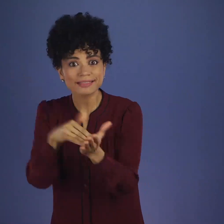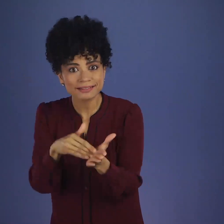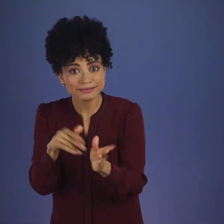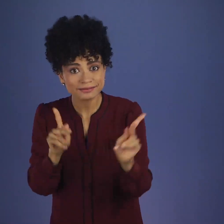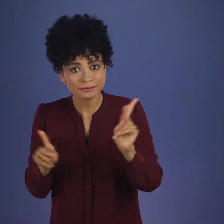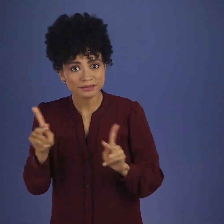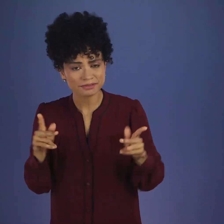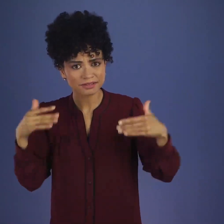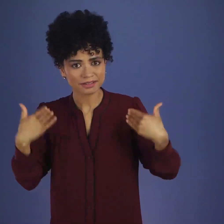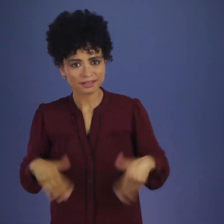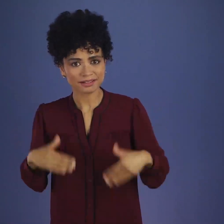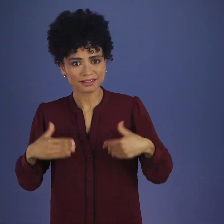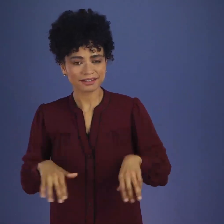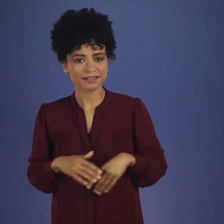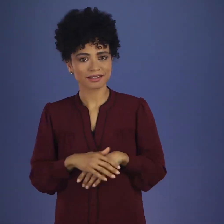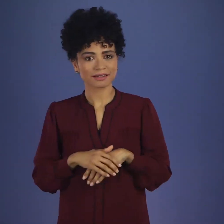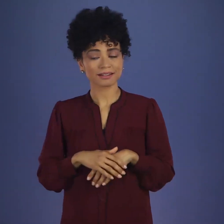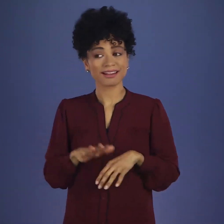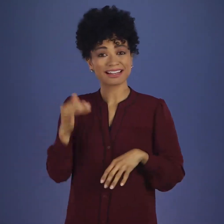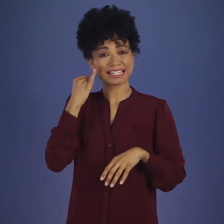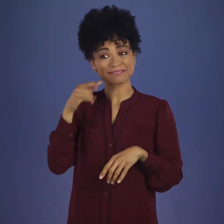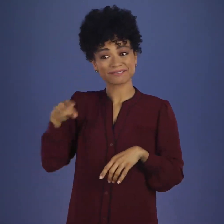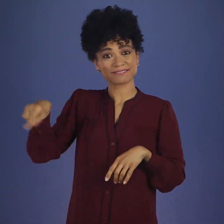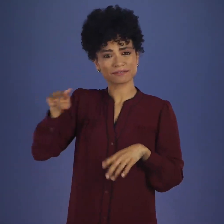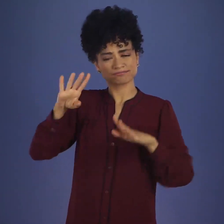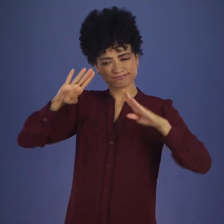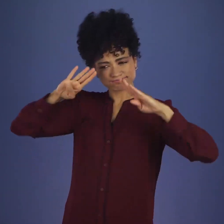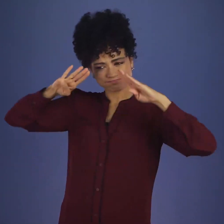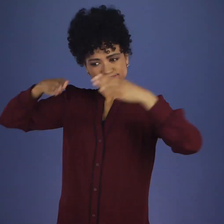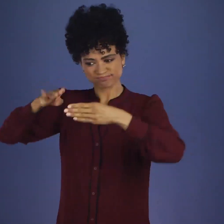Their membership passed the 100,000 mark.